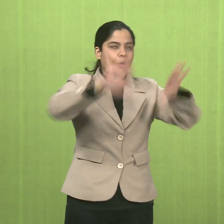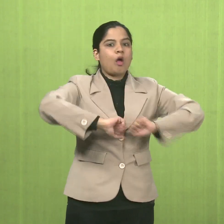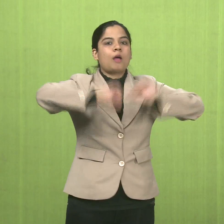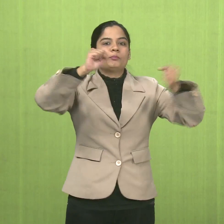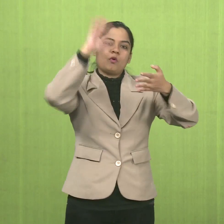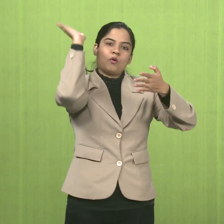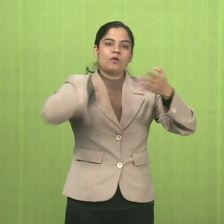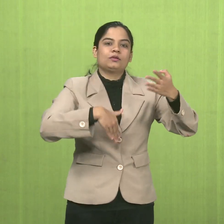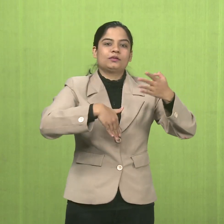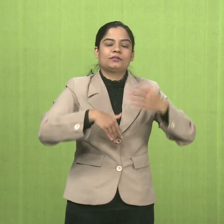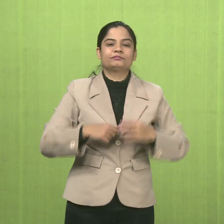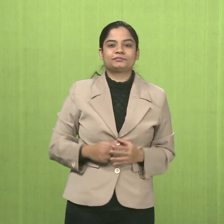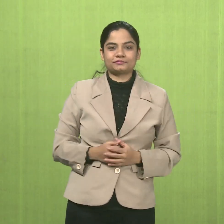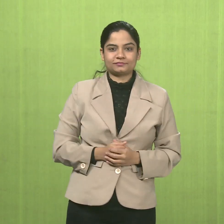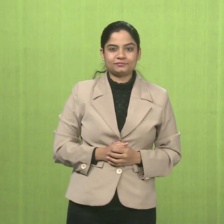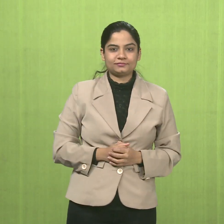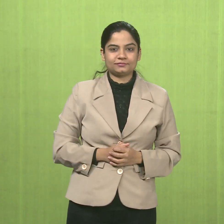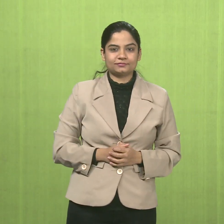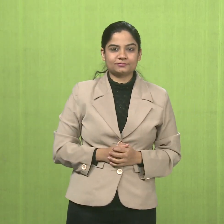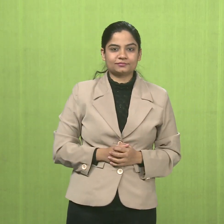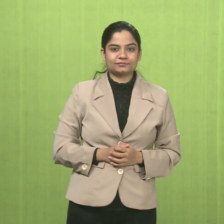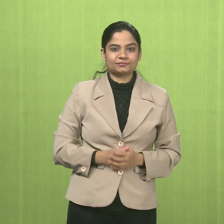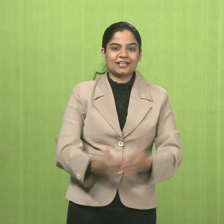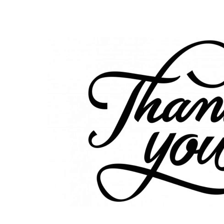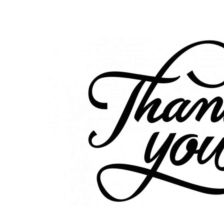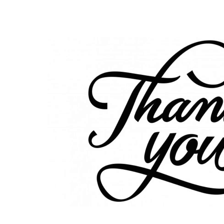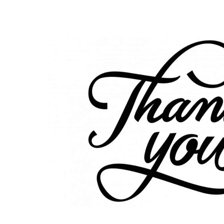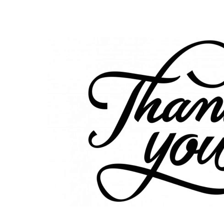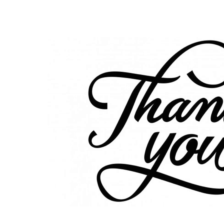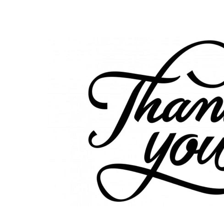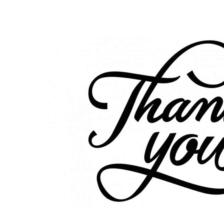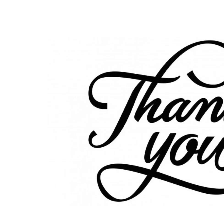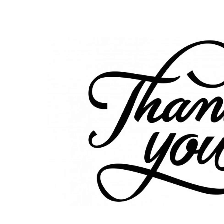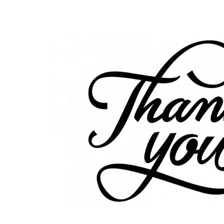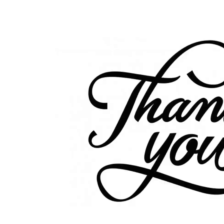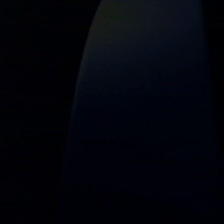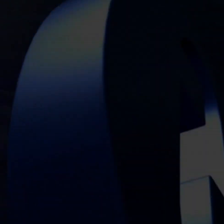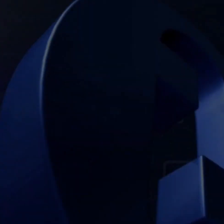all members of the family. The answer is all members of the family. Thank you.